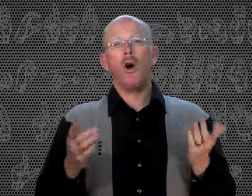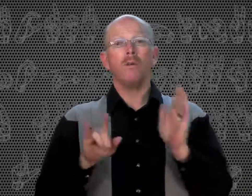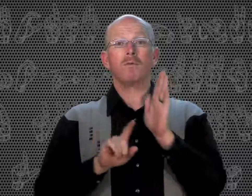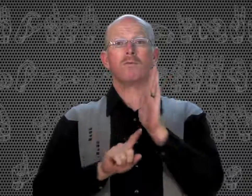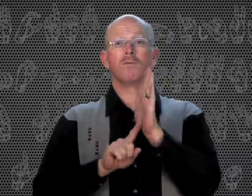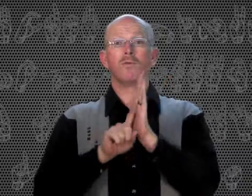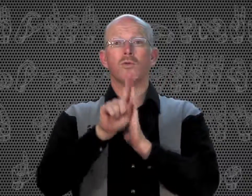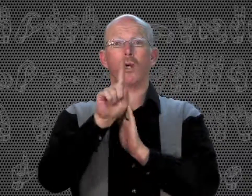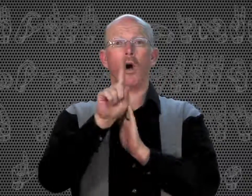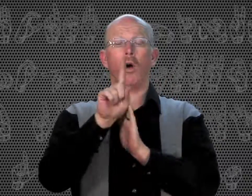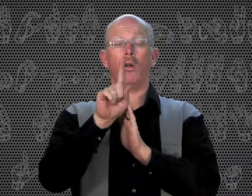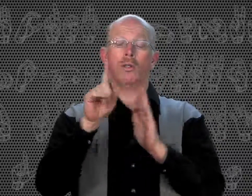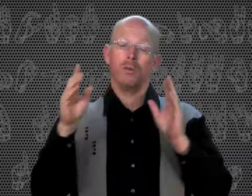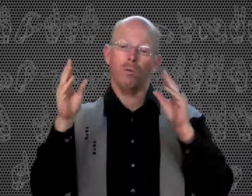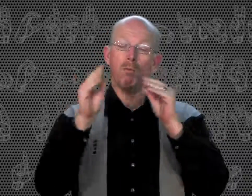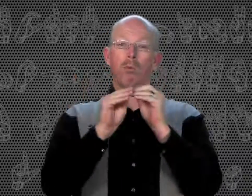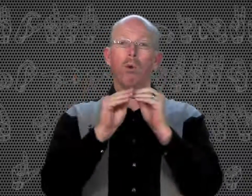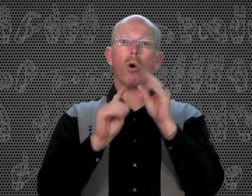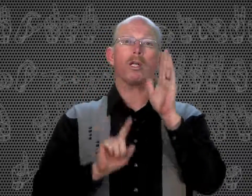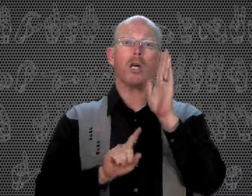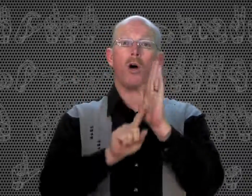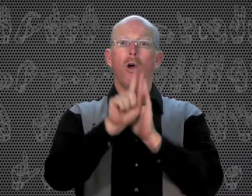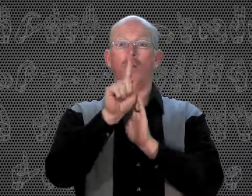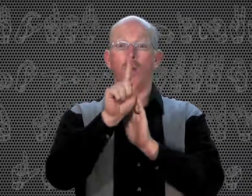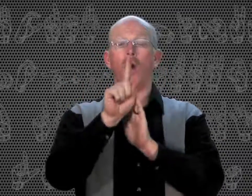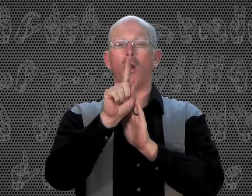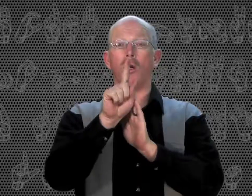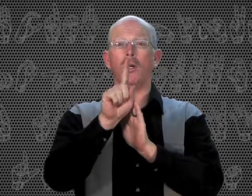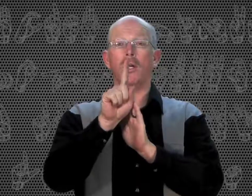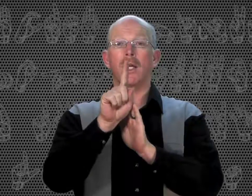Tall, tall, more tall, taller,